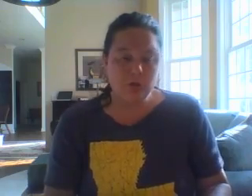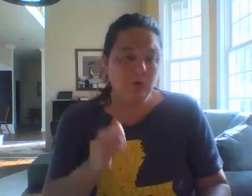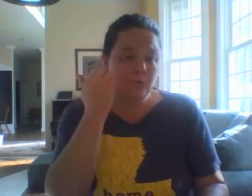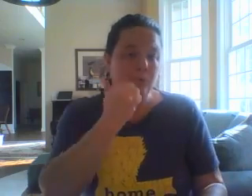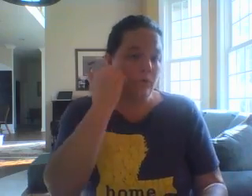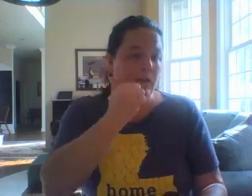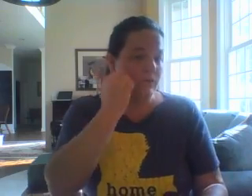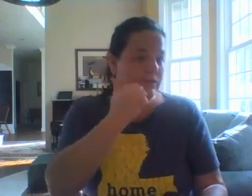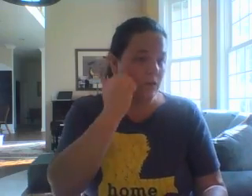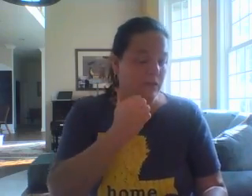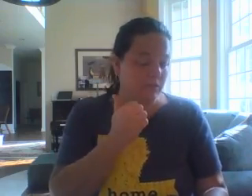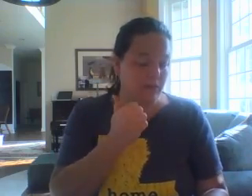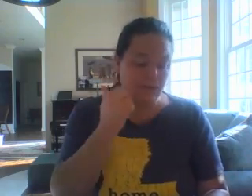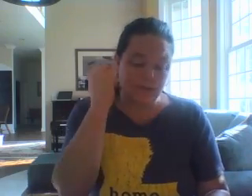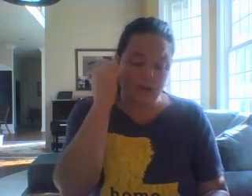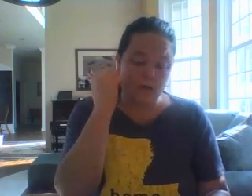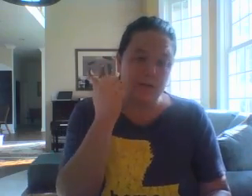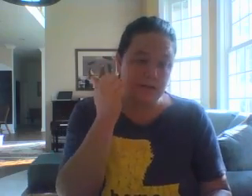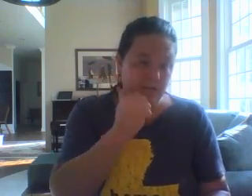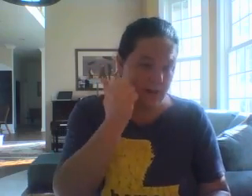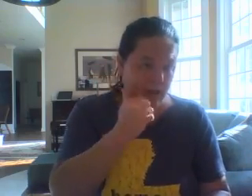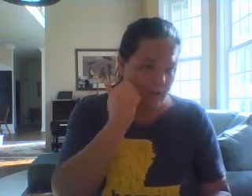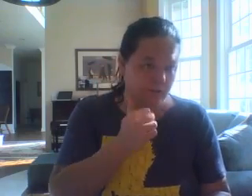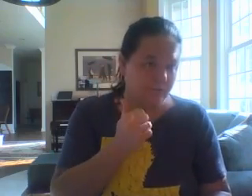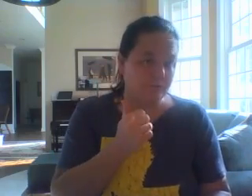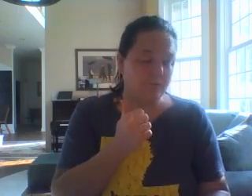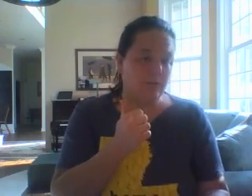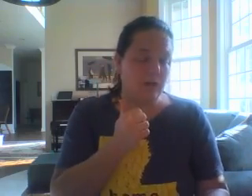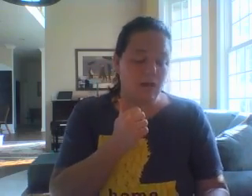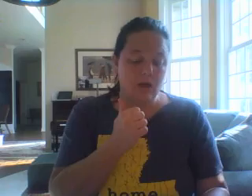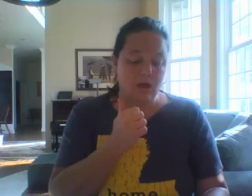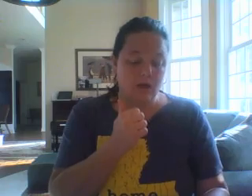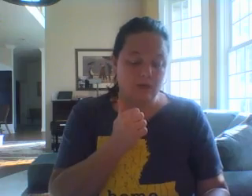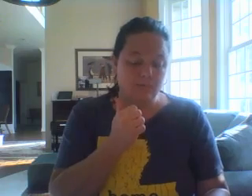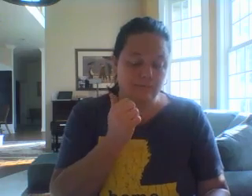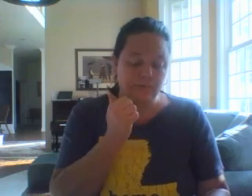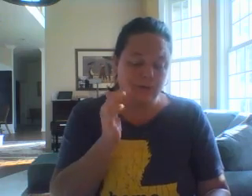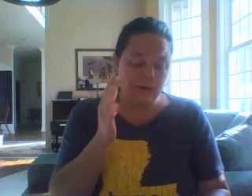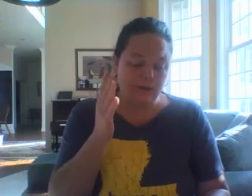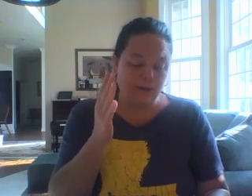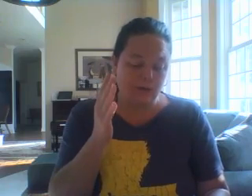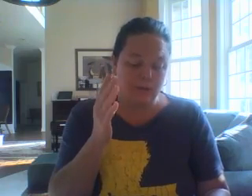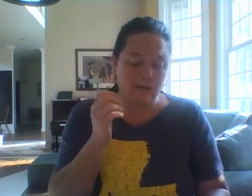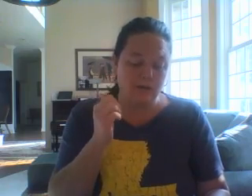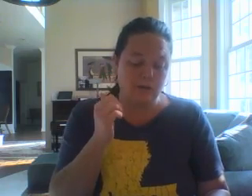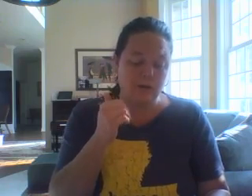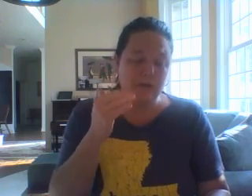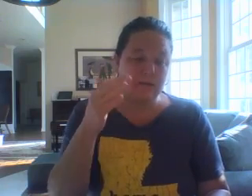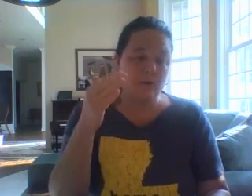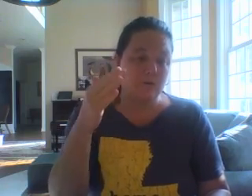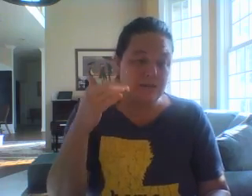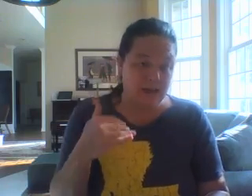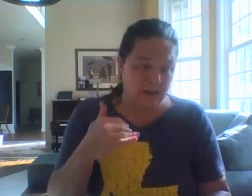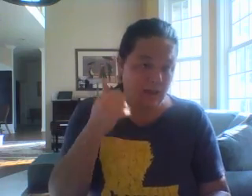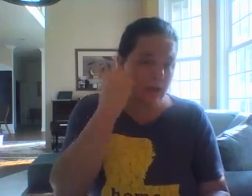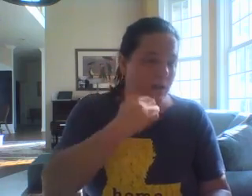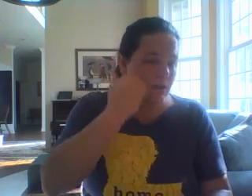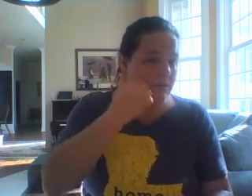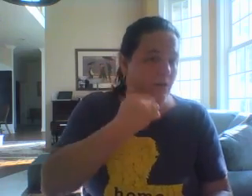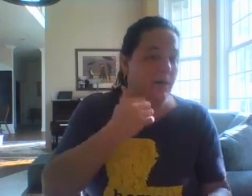2, when I first saw this one, I was like, oh, that's every day. So I had to think a little bit to realize that they want daily. So every